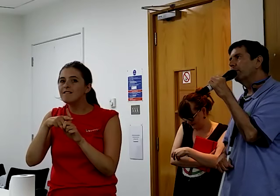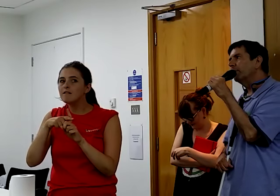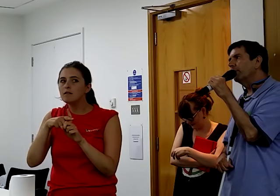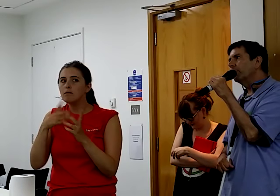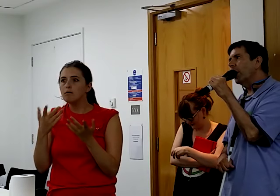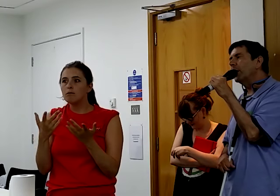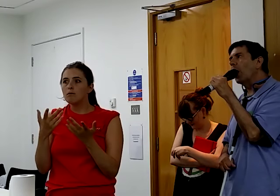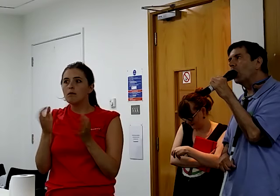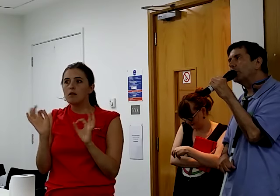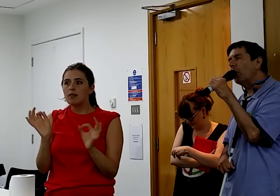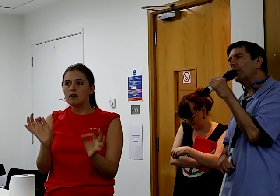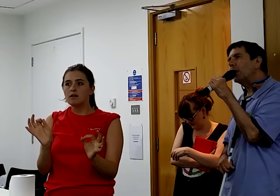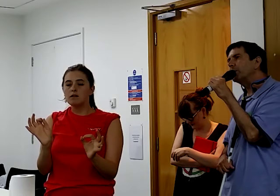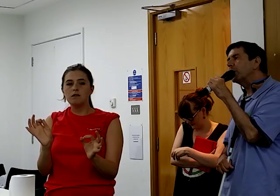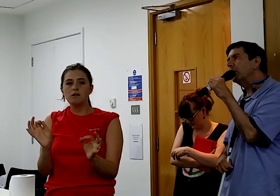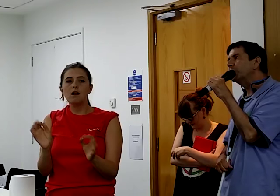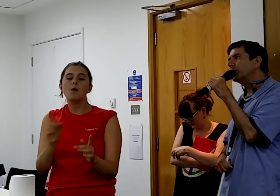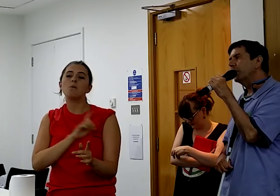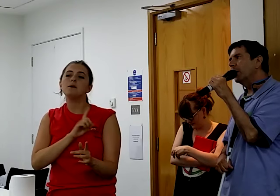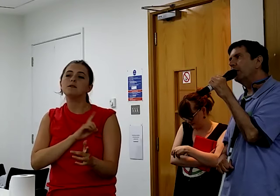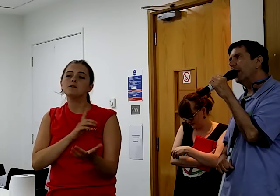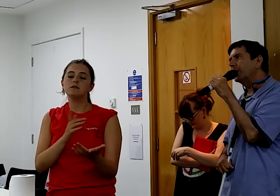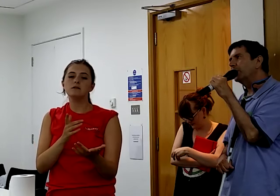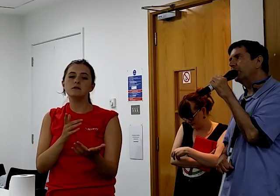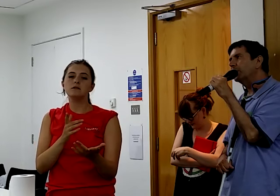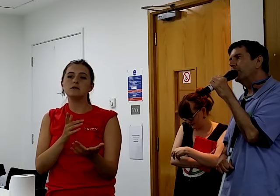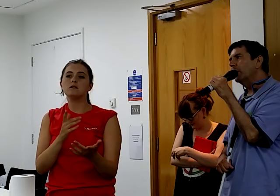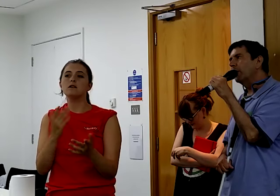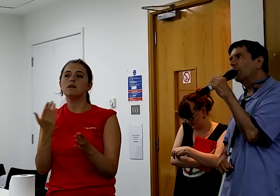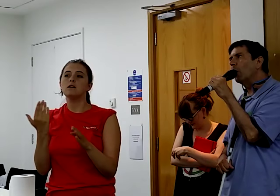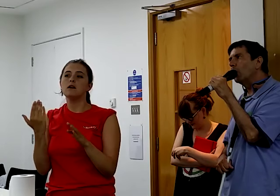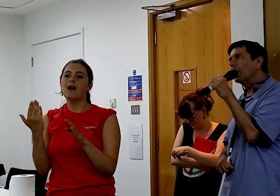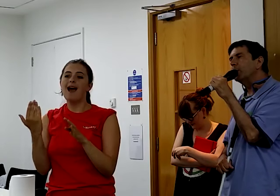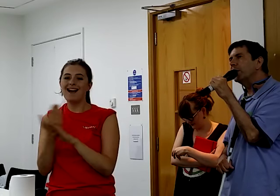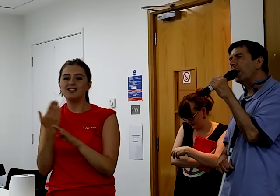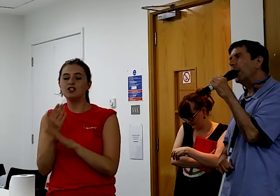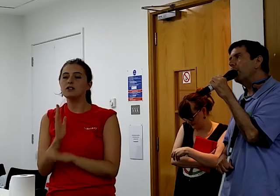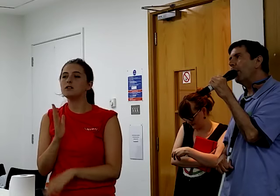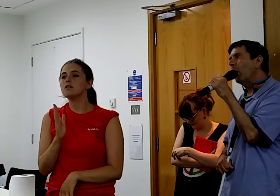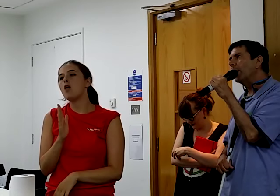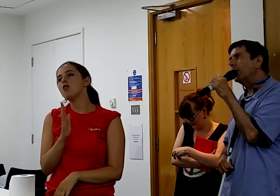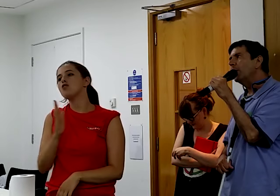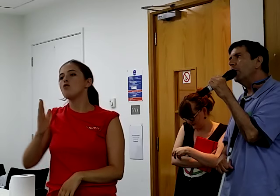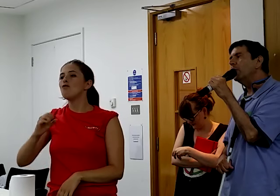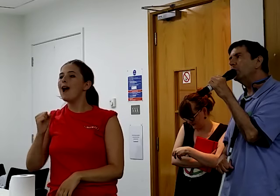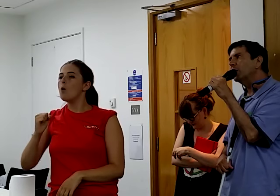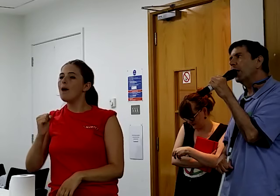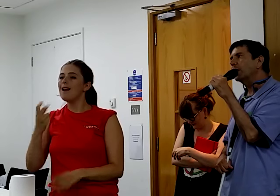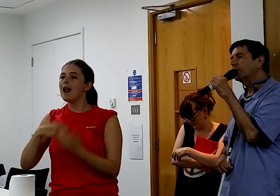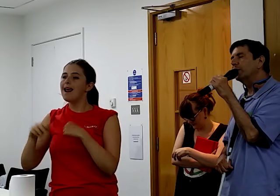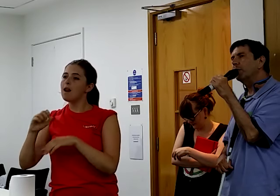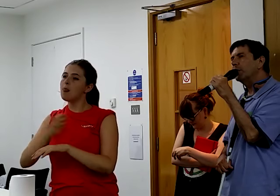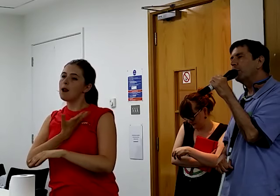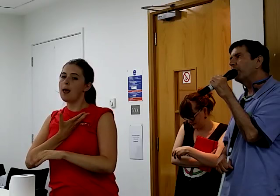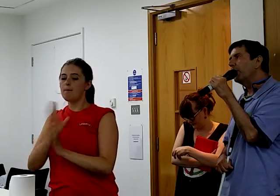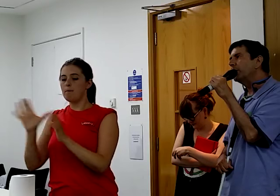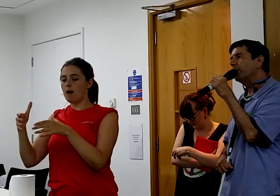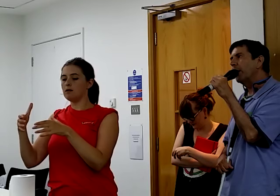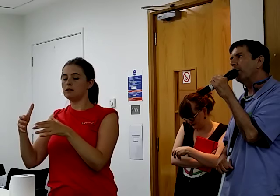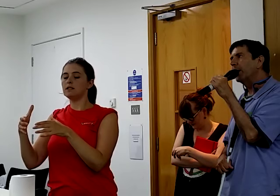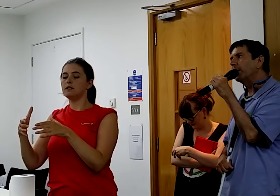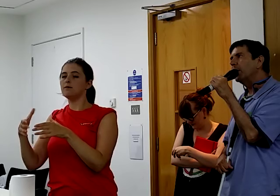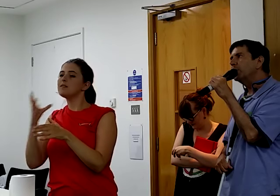source. And in large part, that's because of the actions of the right wing within the Labour Party, who used the election,